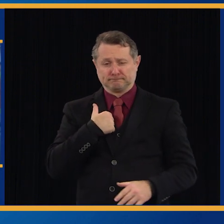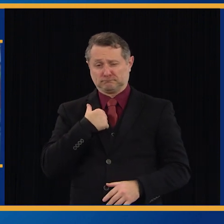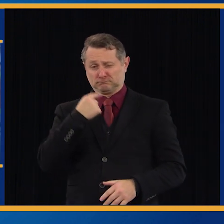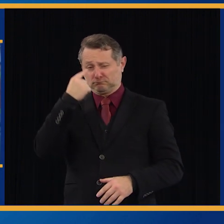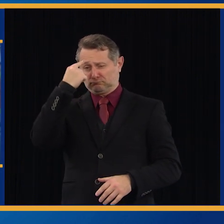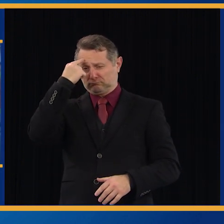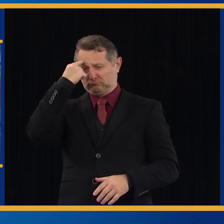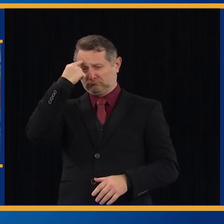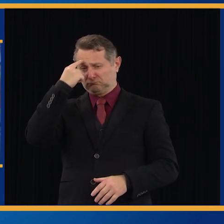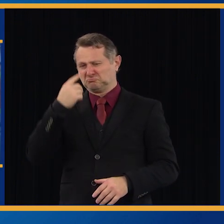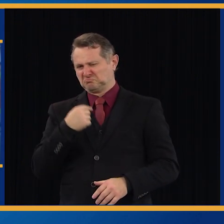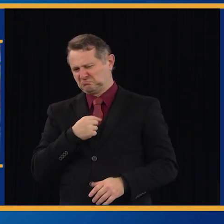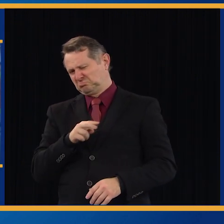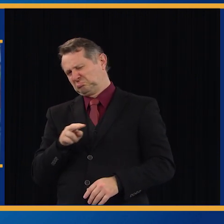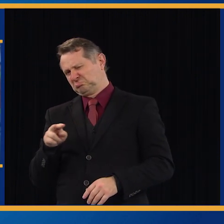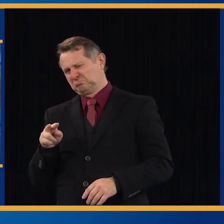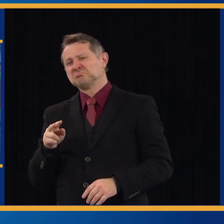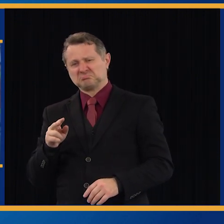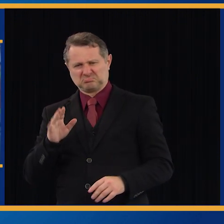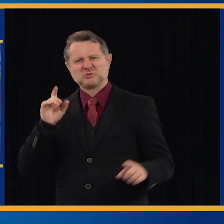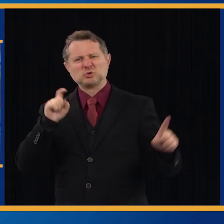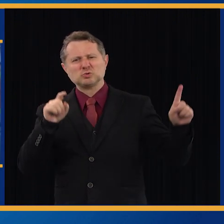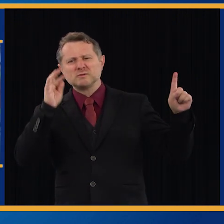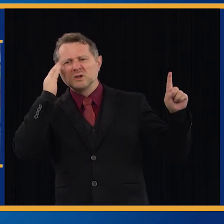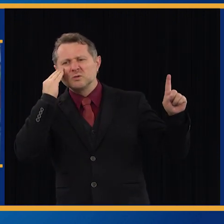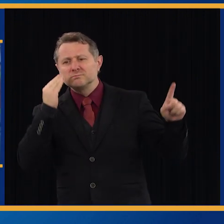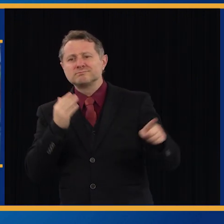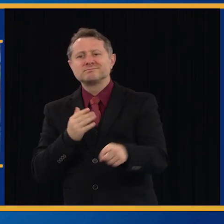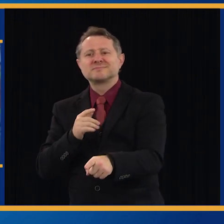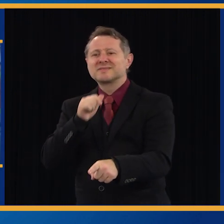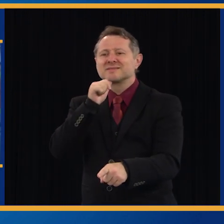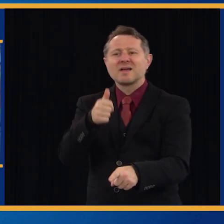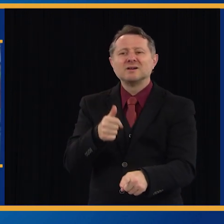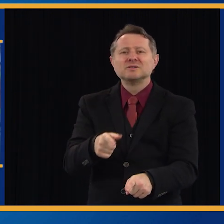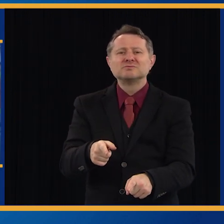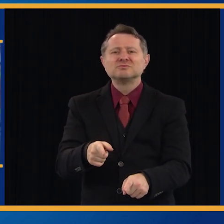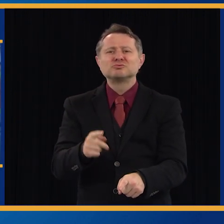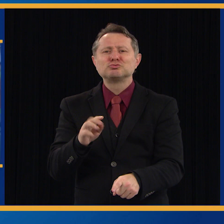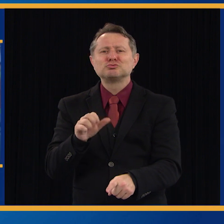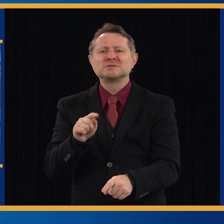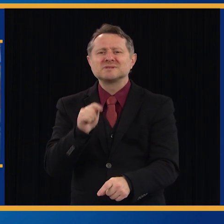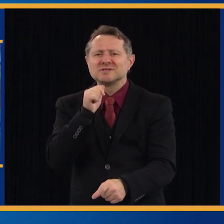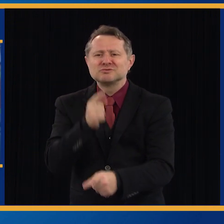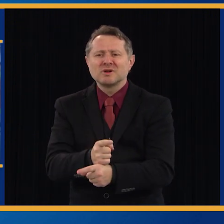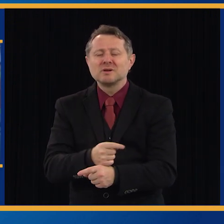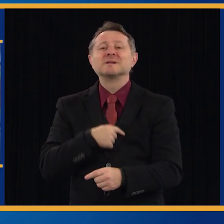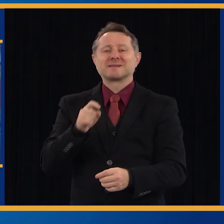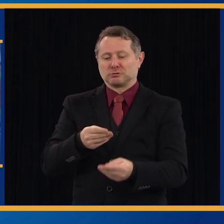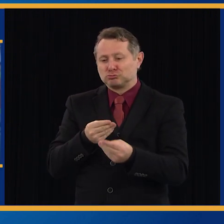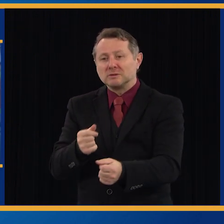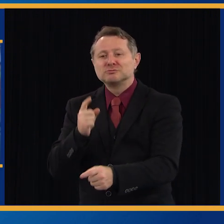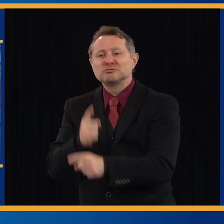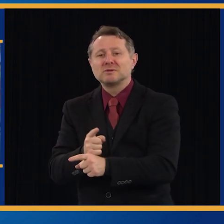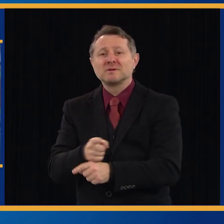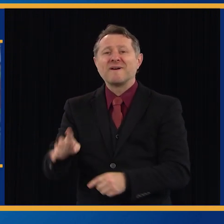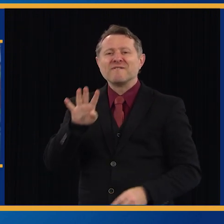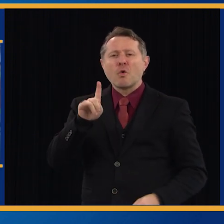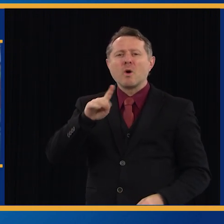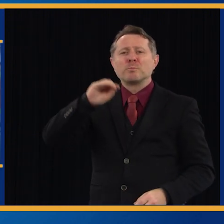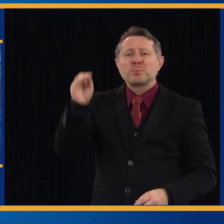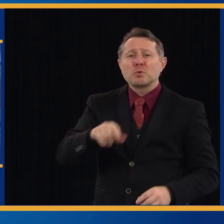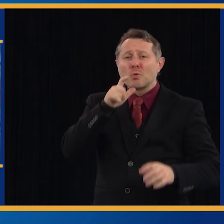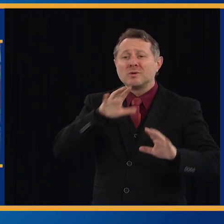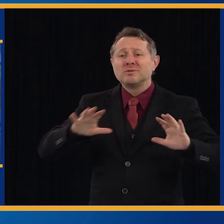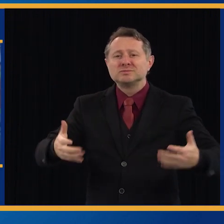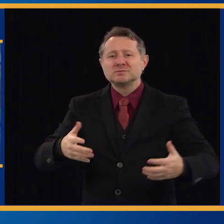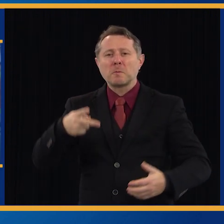say we should right this wrong. 40% of the frontline workers are people of color, 45% in public